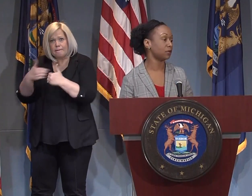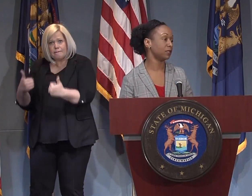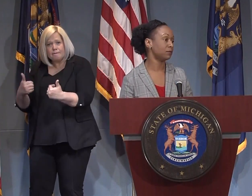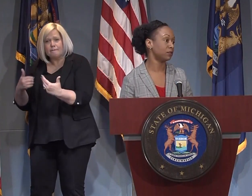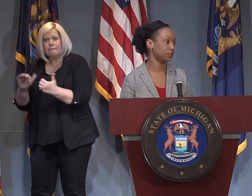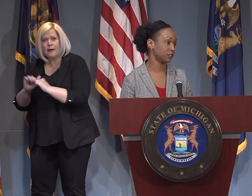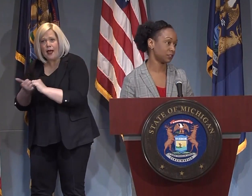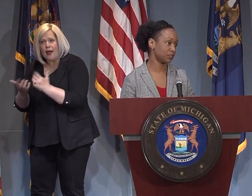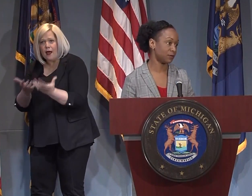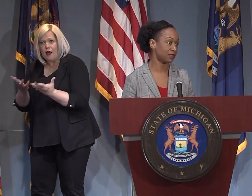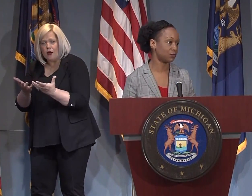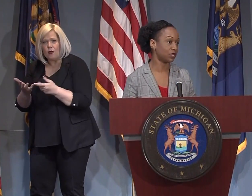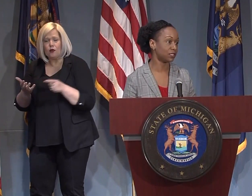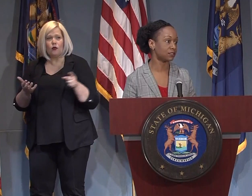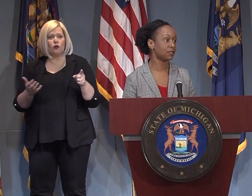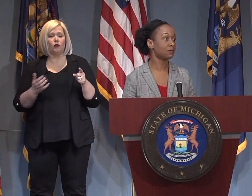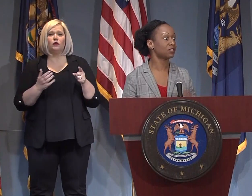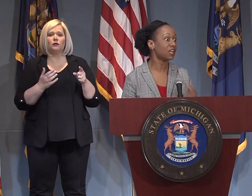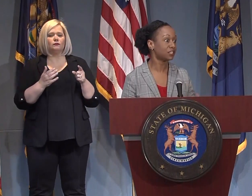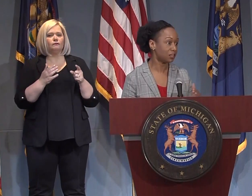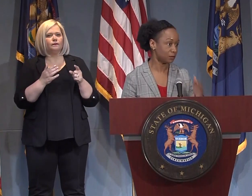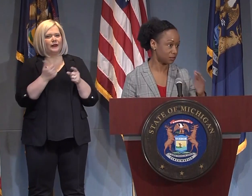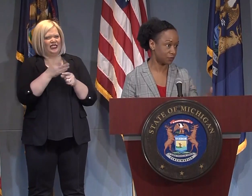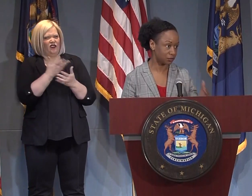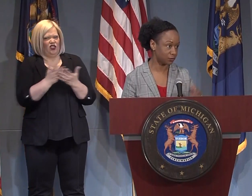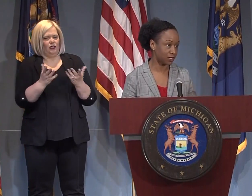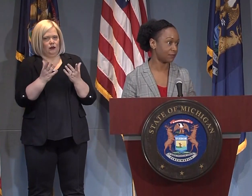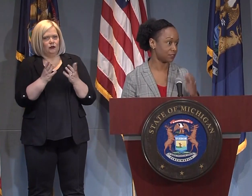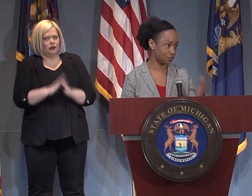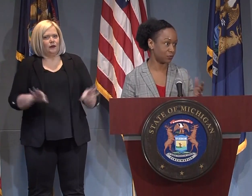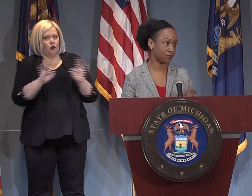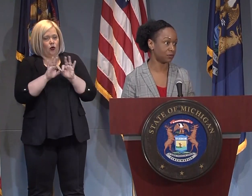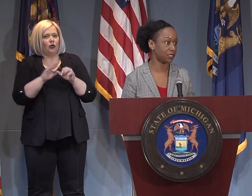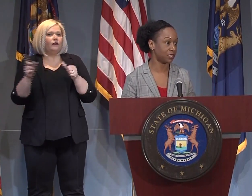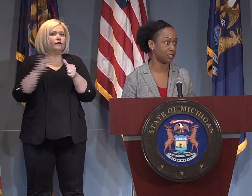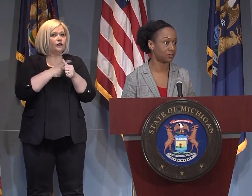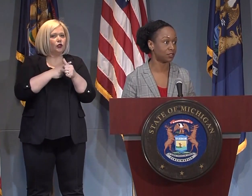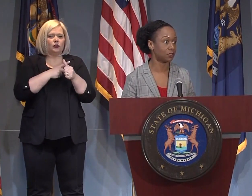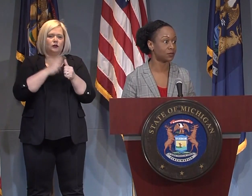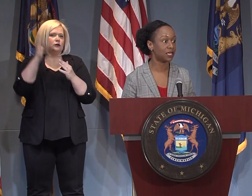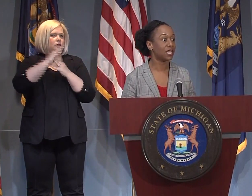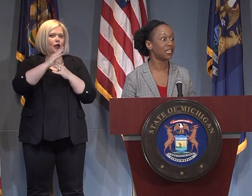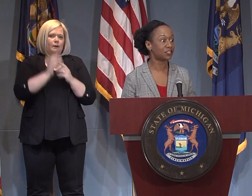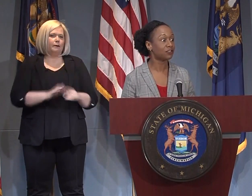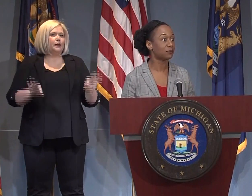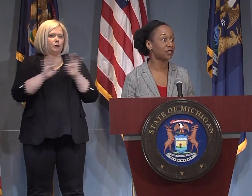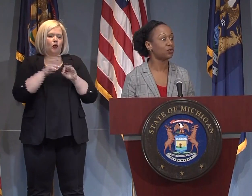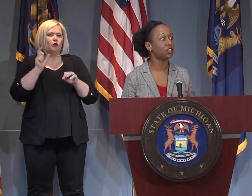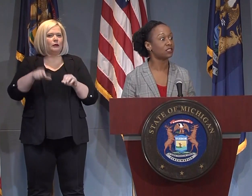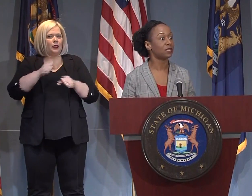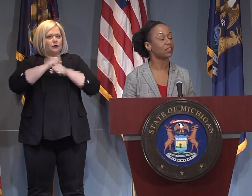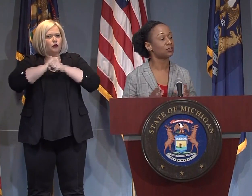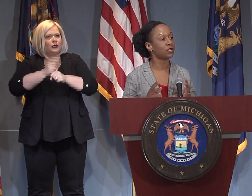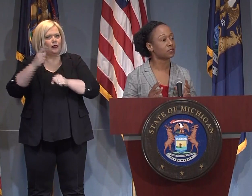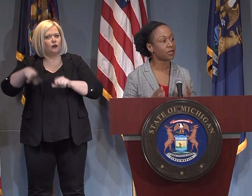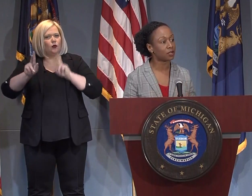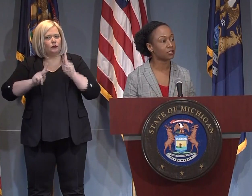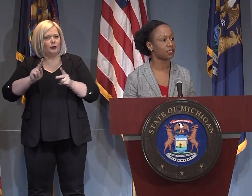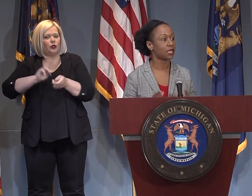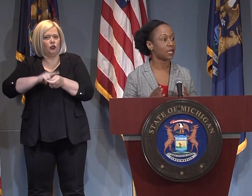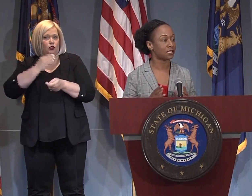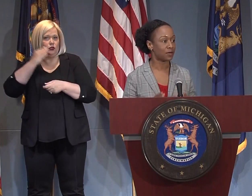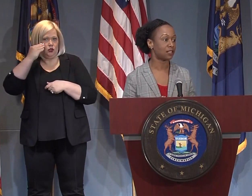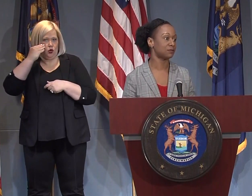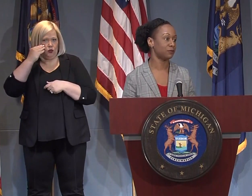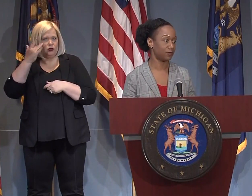that are incredibly important to this response. One is protecting our most vulnerable, obviously, so people in nursing homes. And it's also been wanting to be as